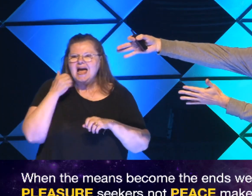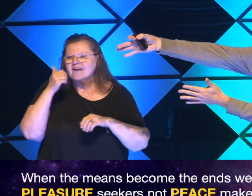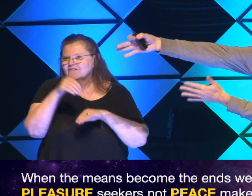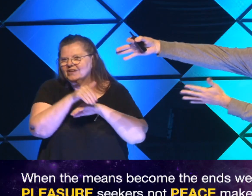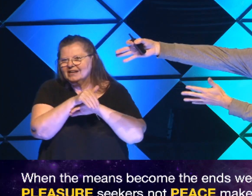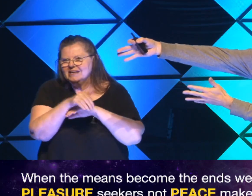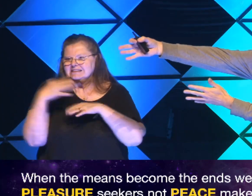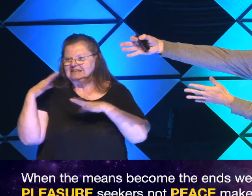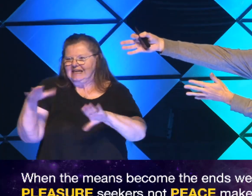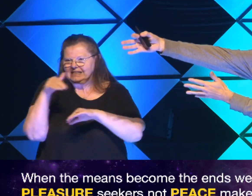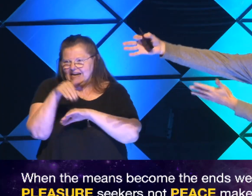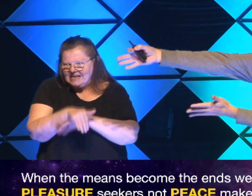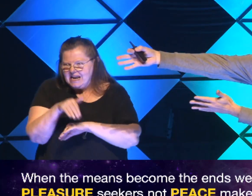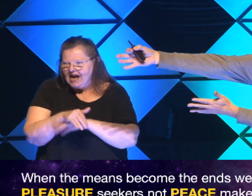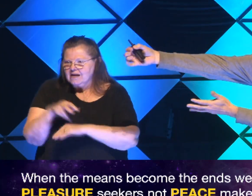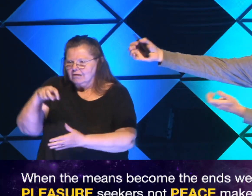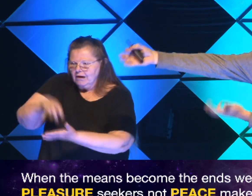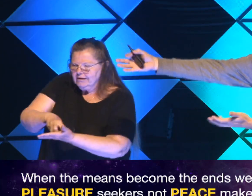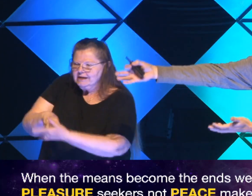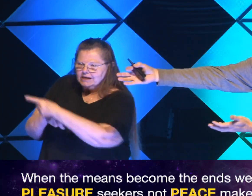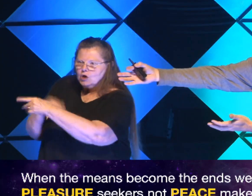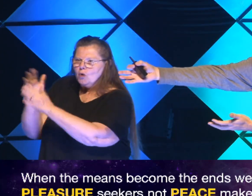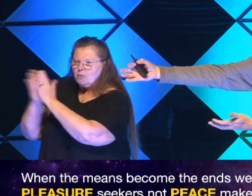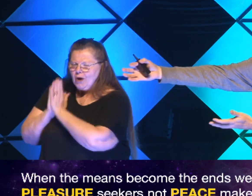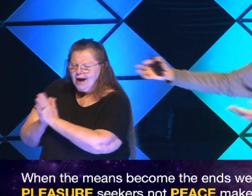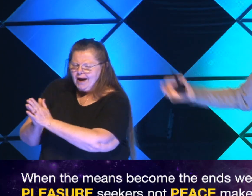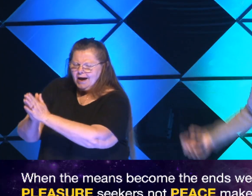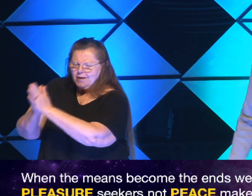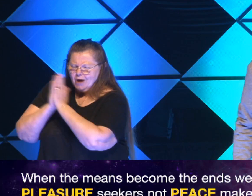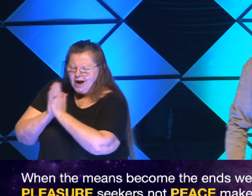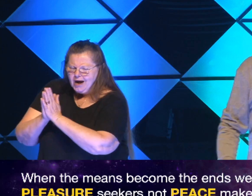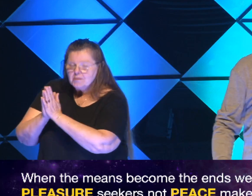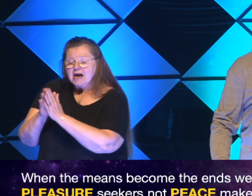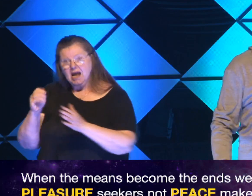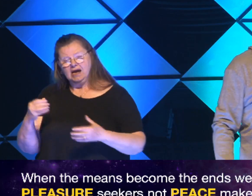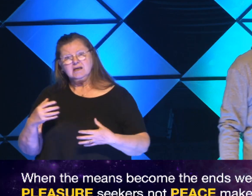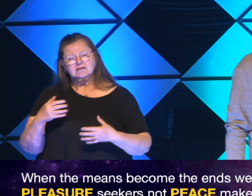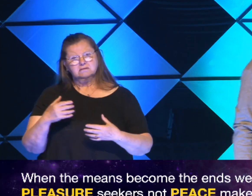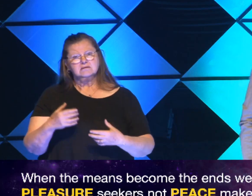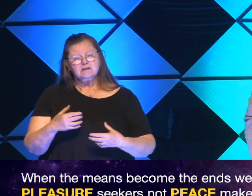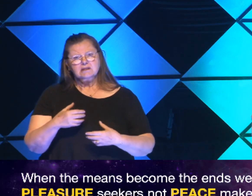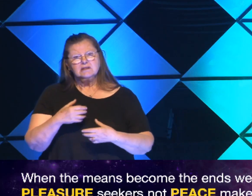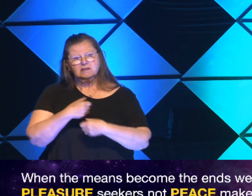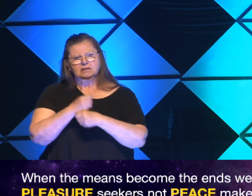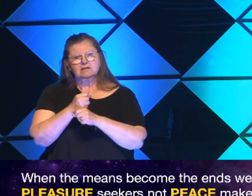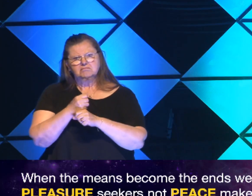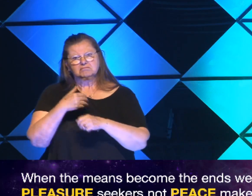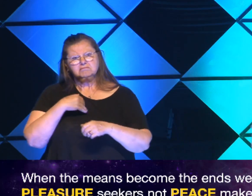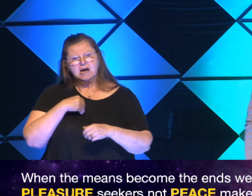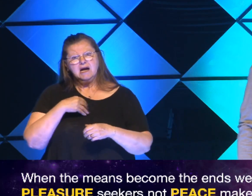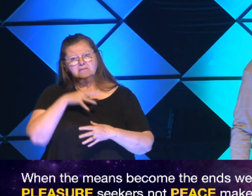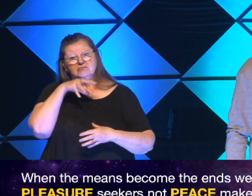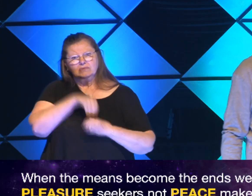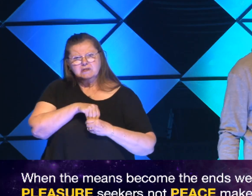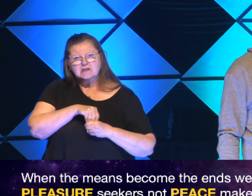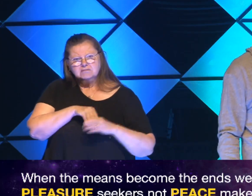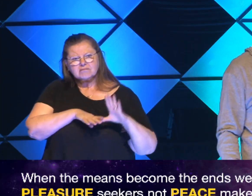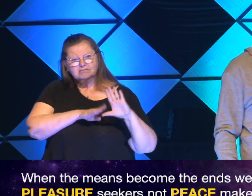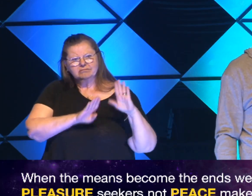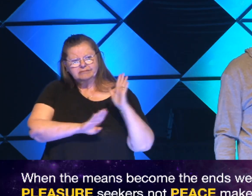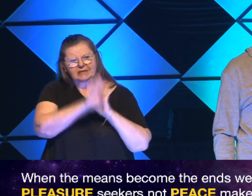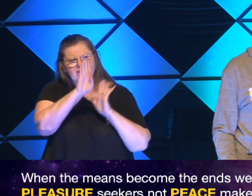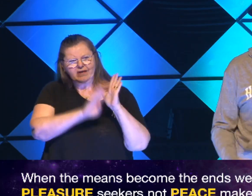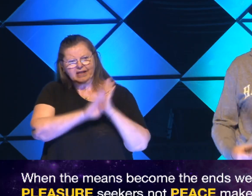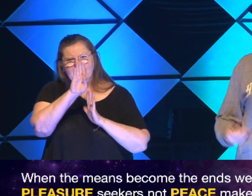kneeling down over there, just praying and listening. And it formed me, and it gave me an inner authority about the reality of God